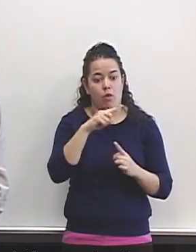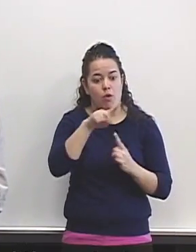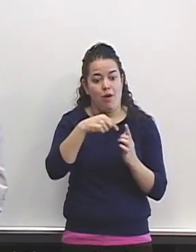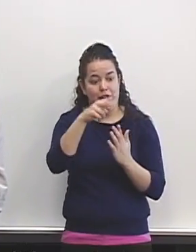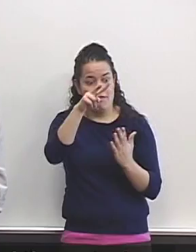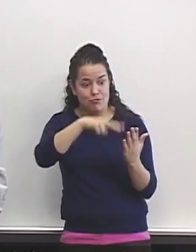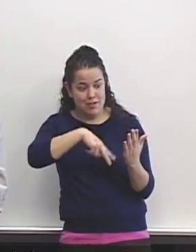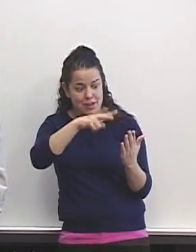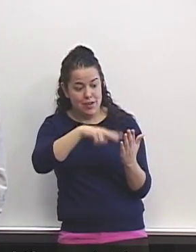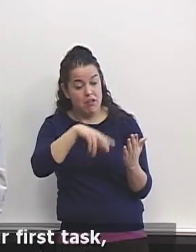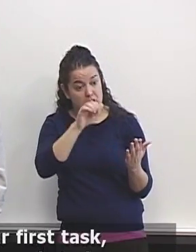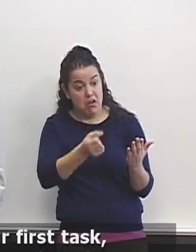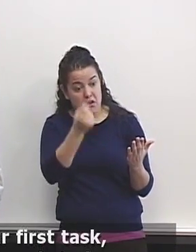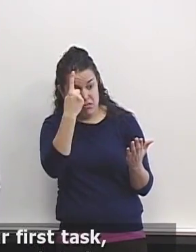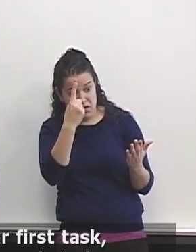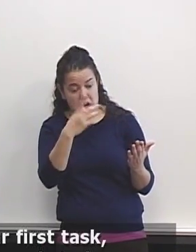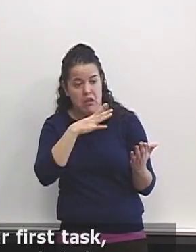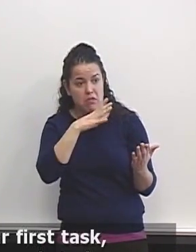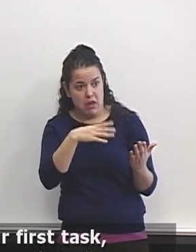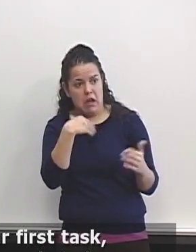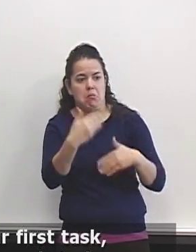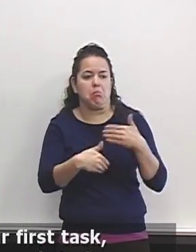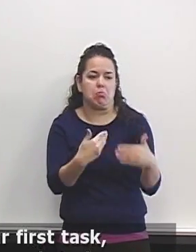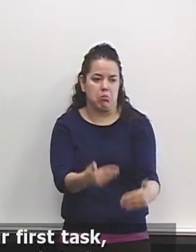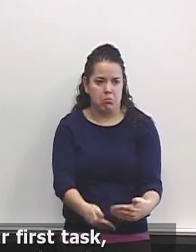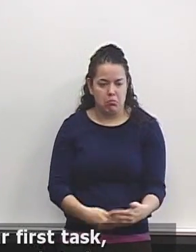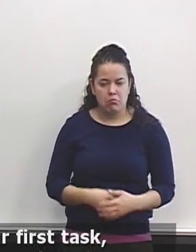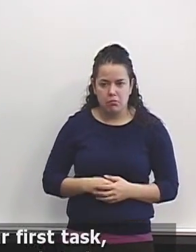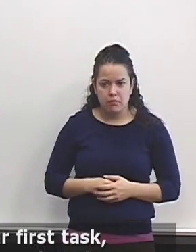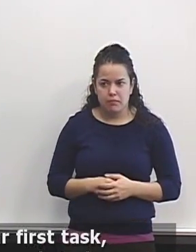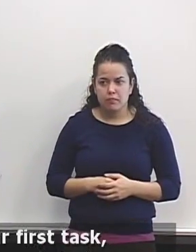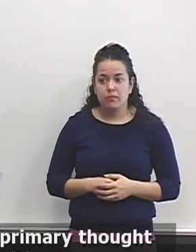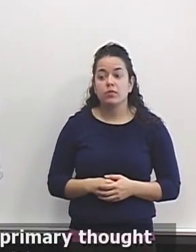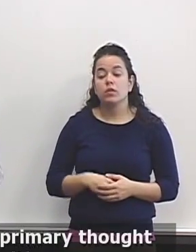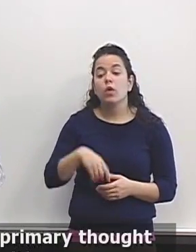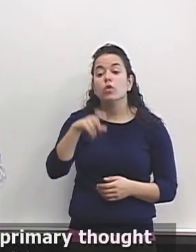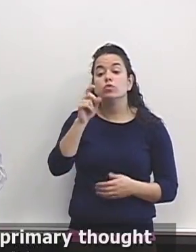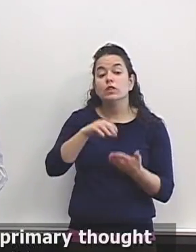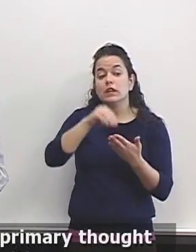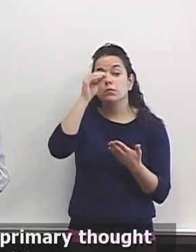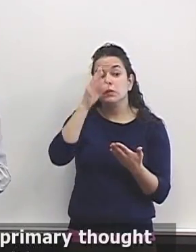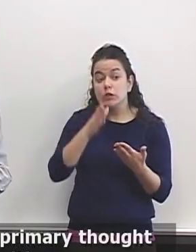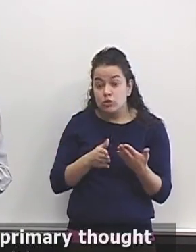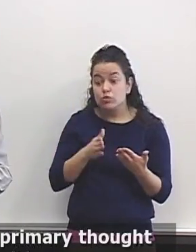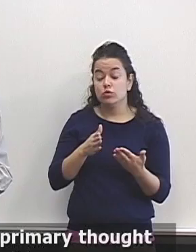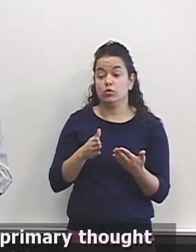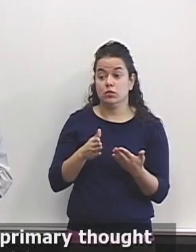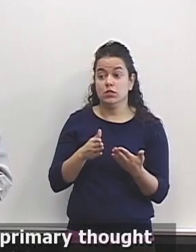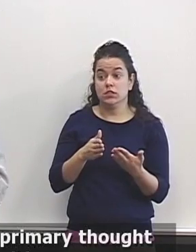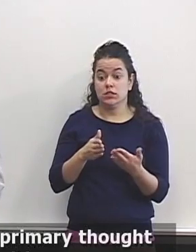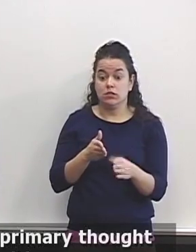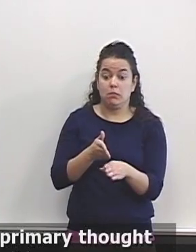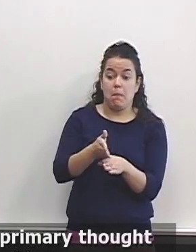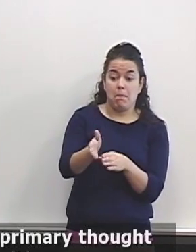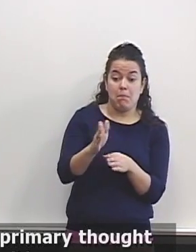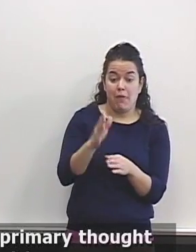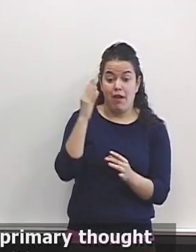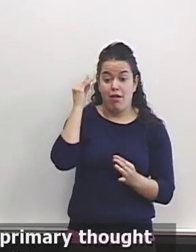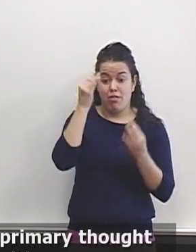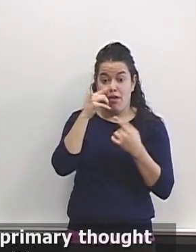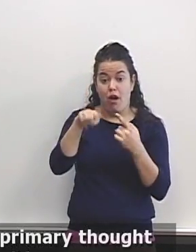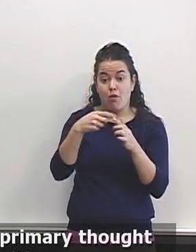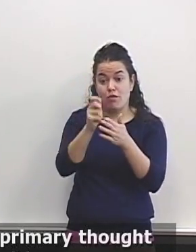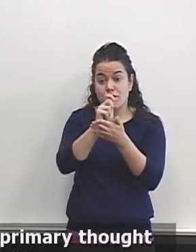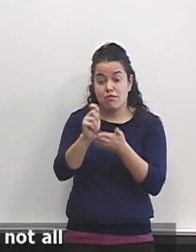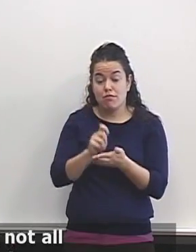content. That's our first task. And that needs to be the student's primary thought in